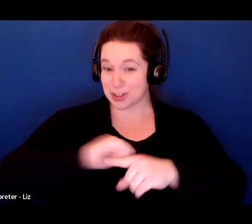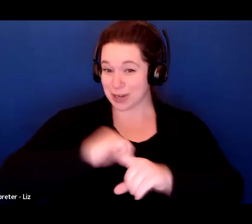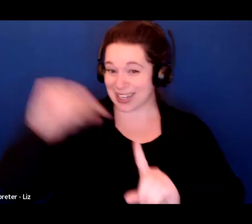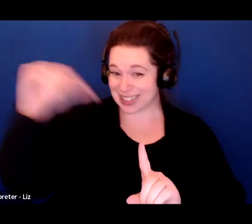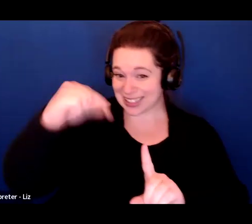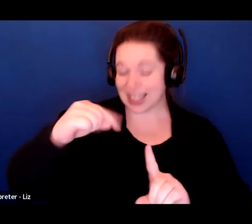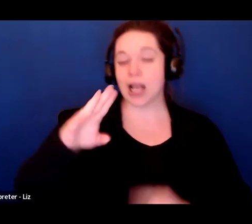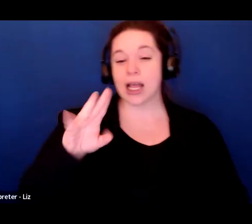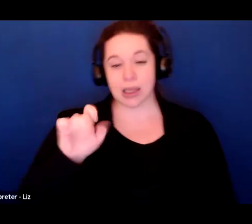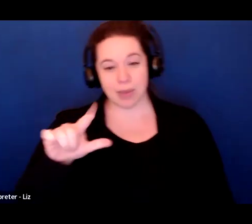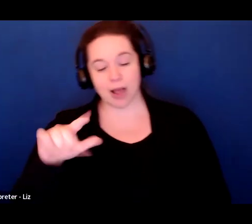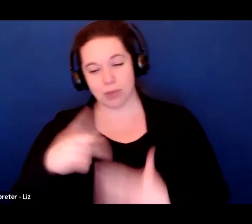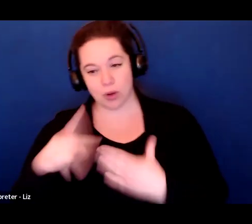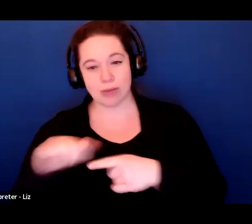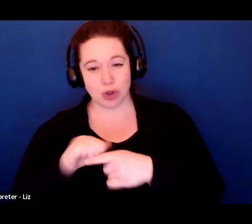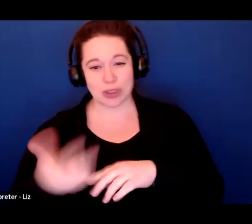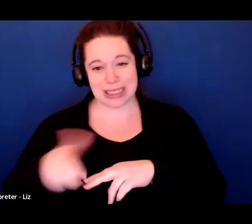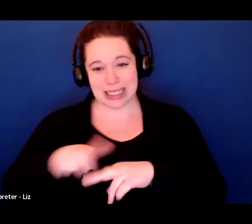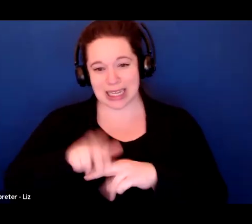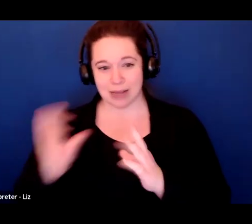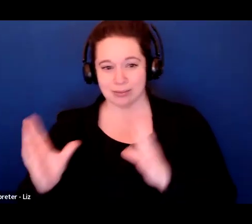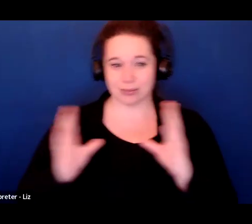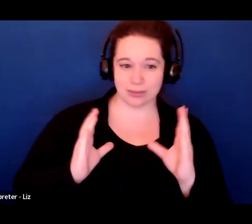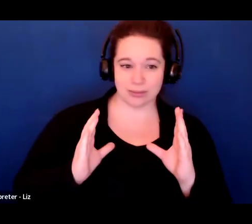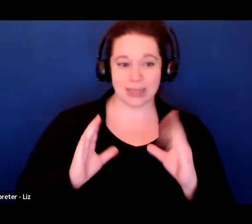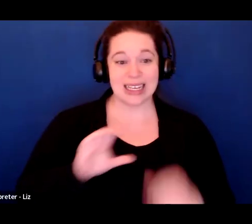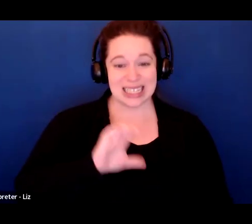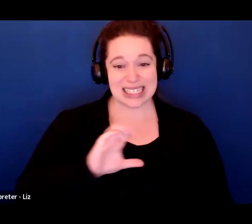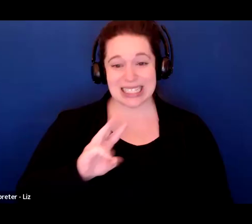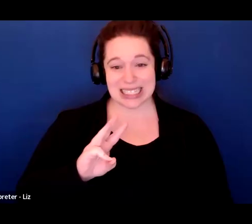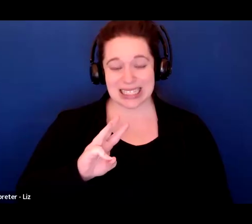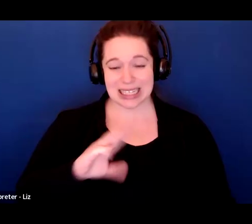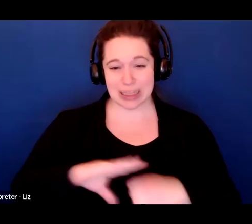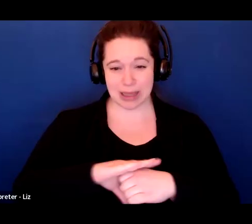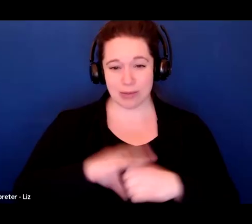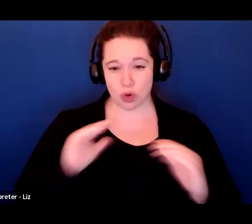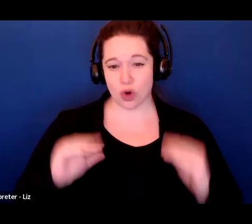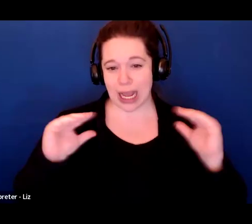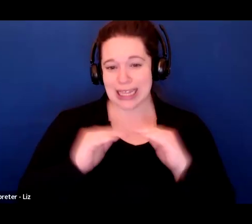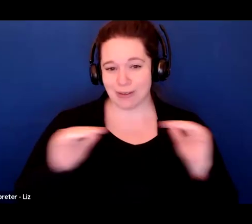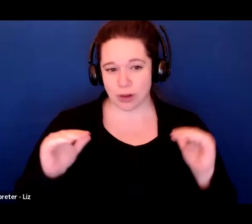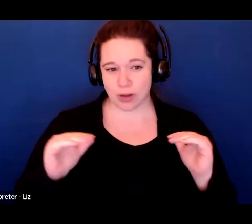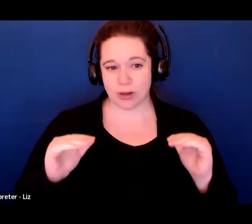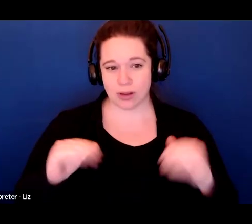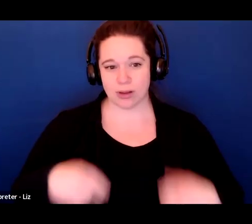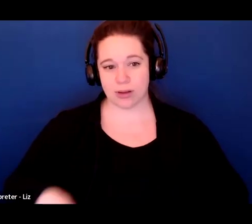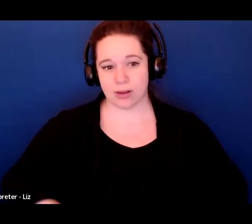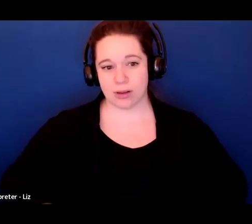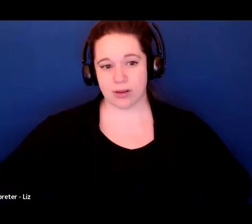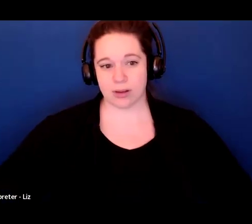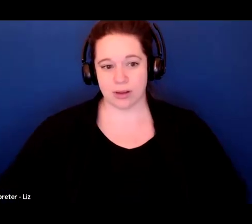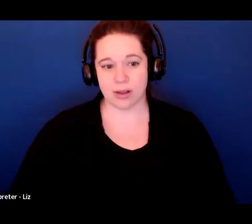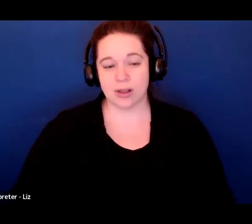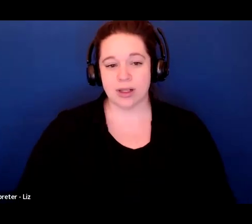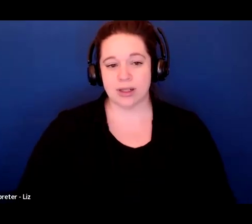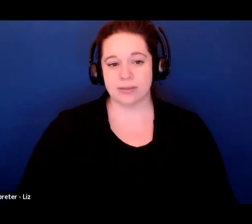bow program sitting up. C6 complete, he'll need like a higher level. You can get commode chairs that slide right